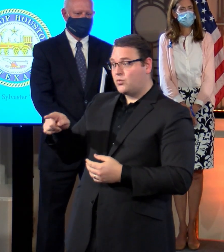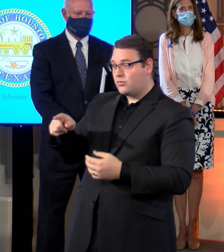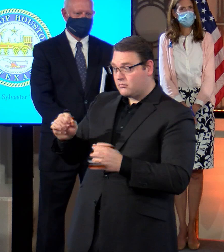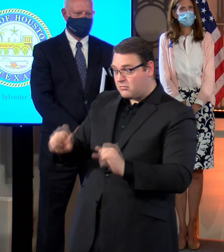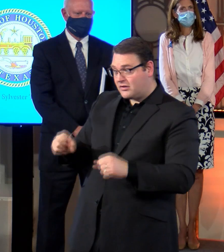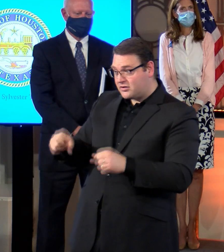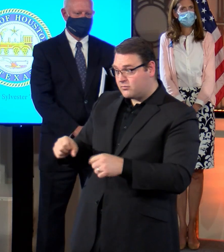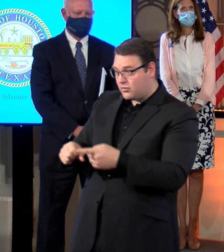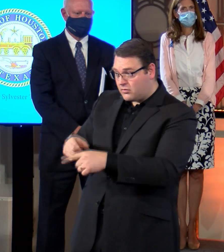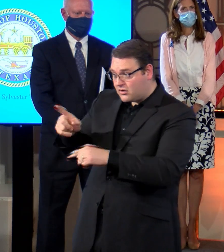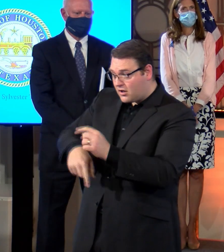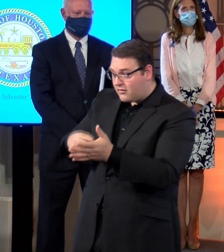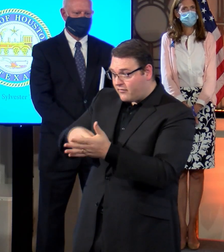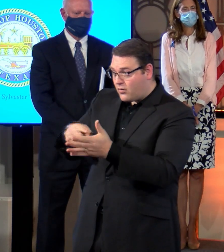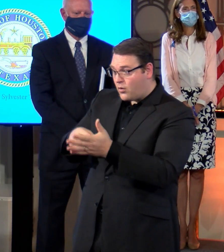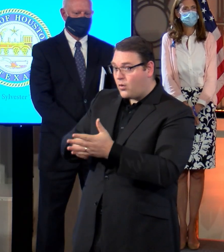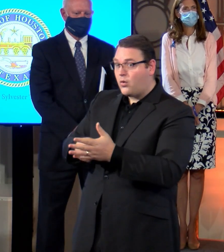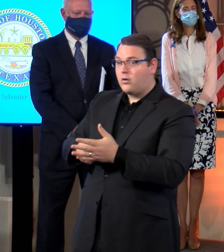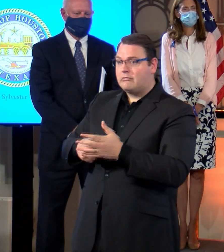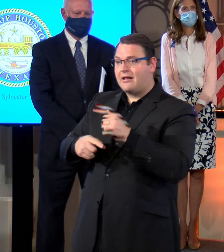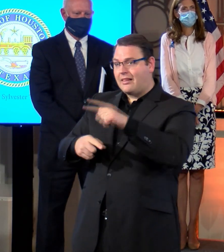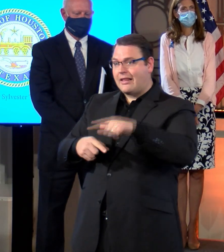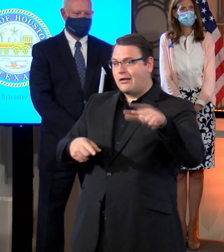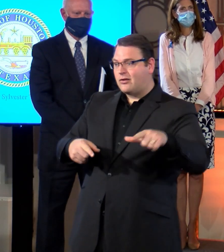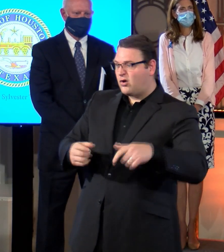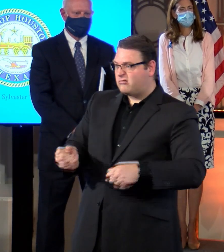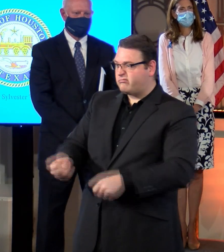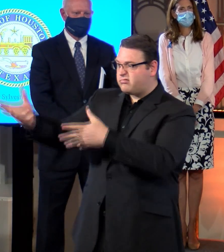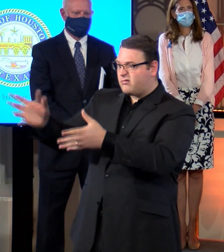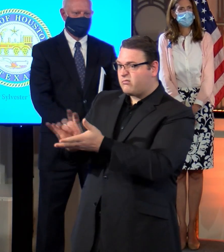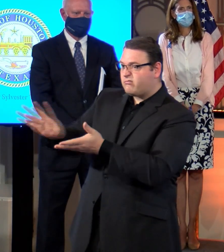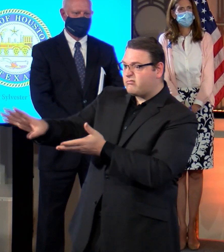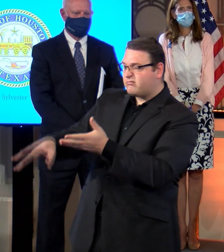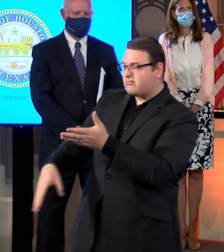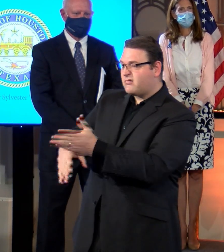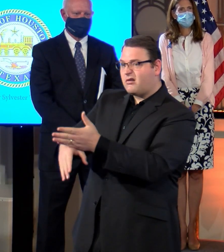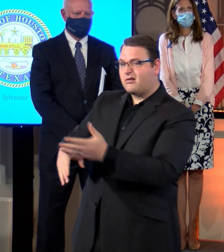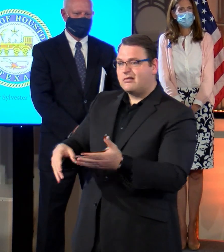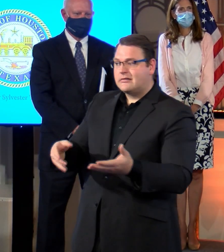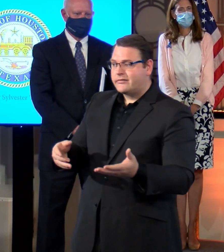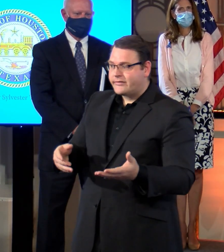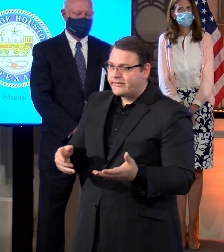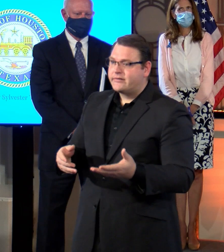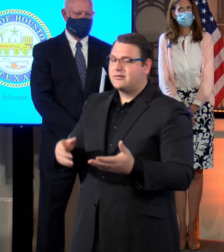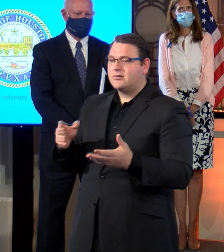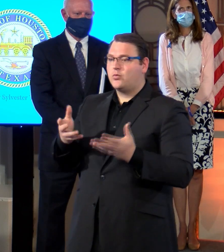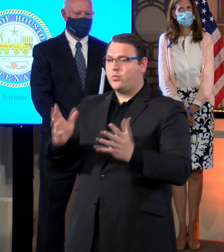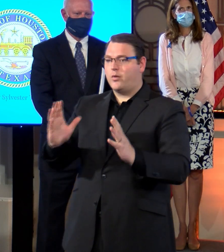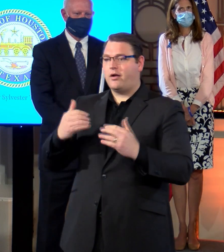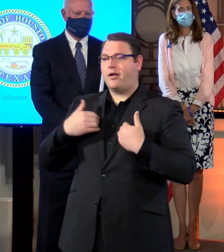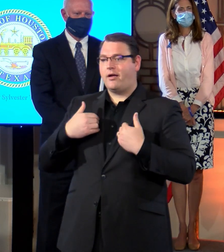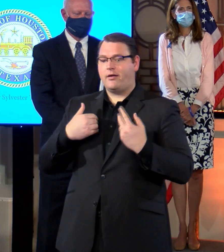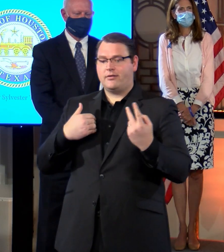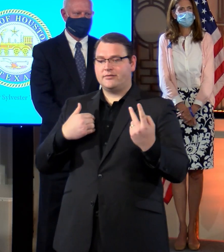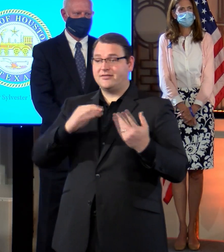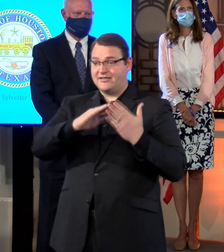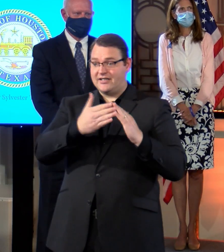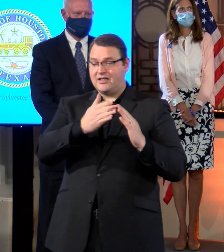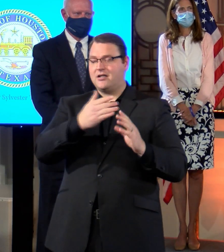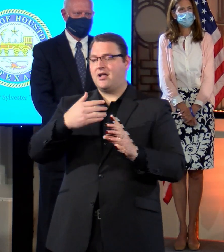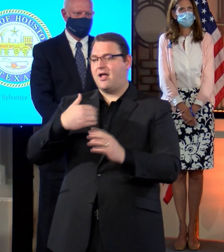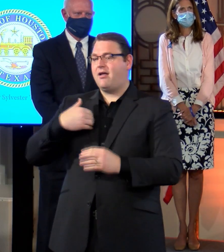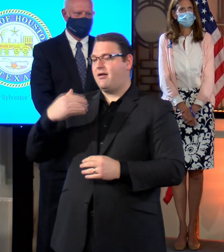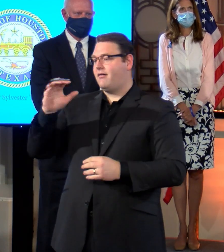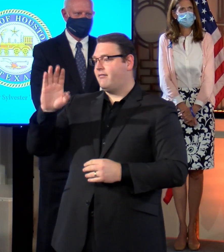evictions. The amount of funding will allow the city and Baker Ripley to help up to as anywhere